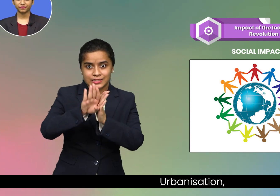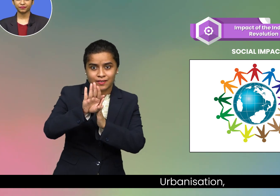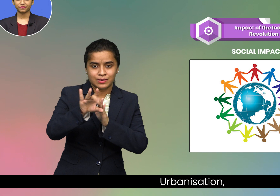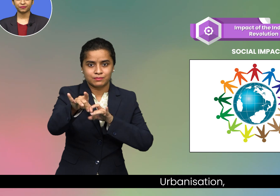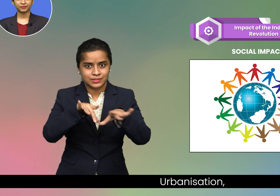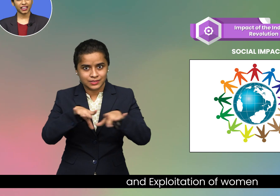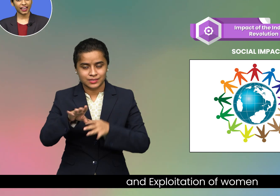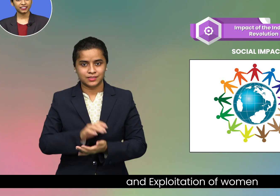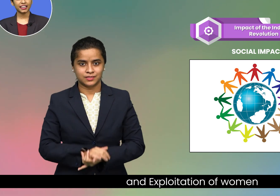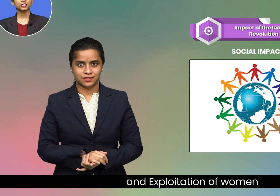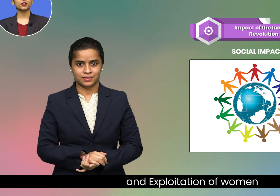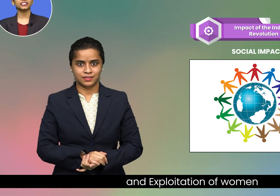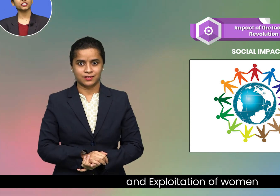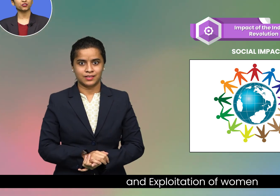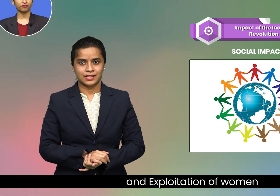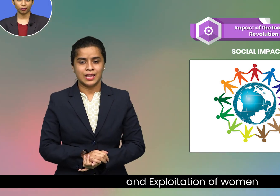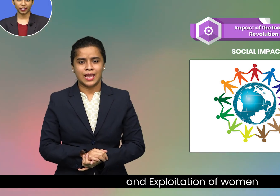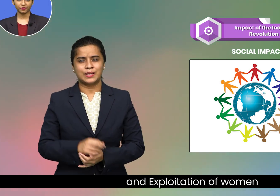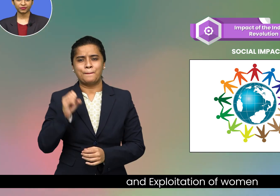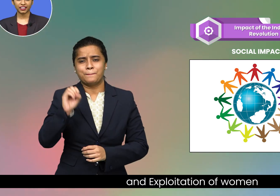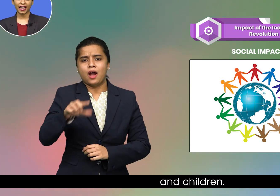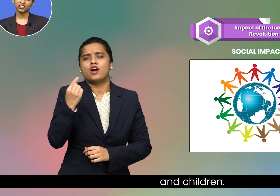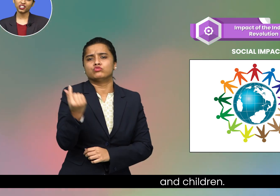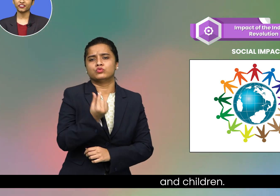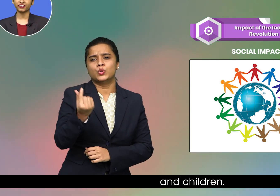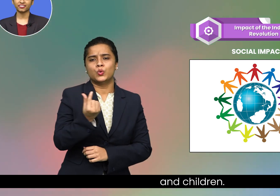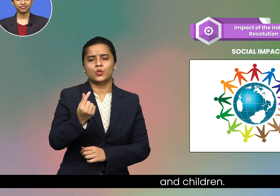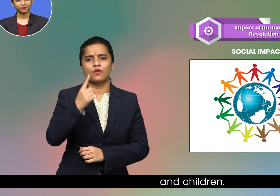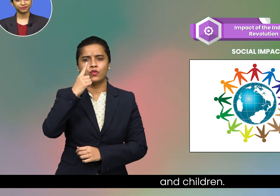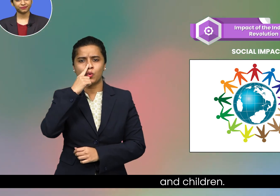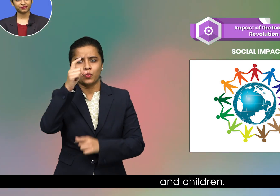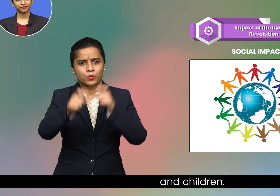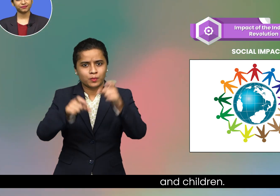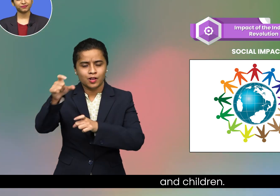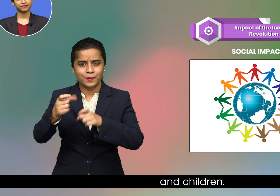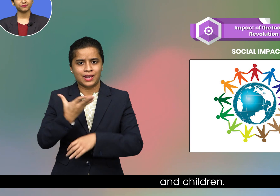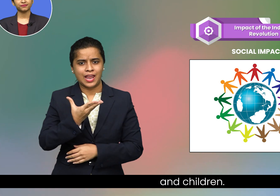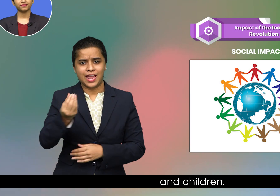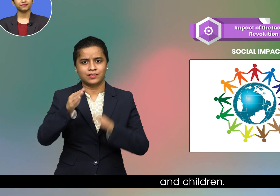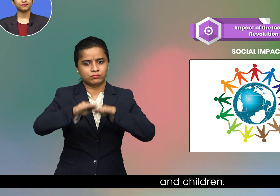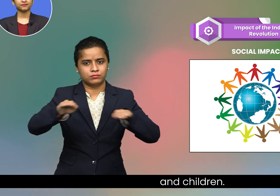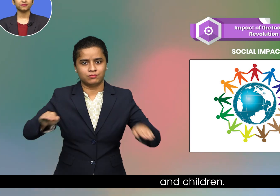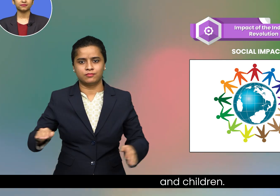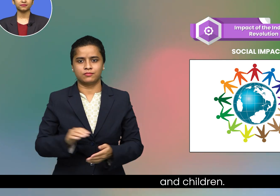urbanization, and exploitation of women and children.